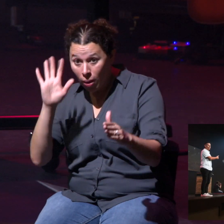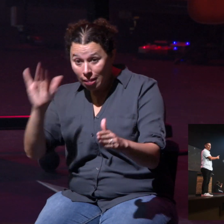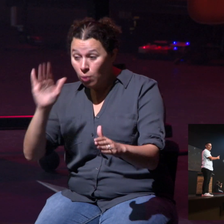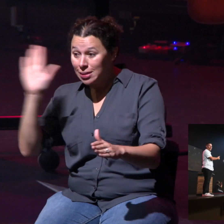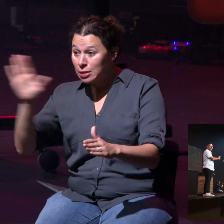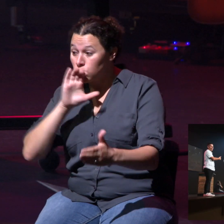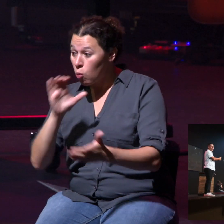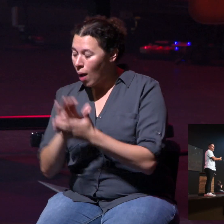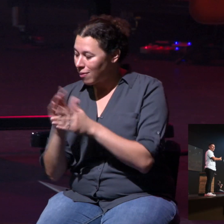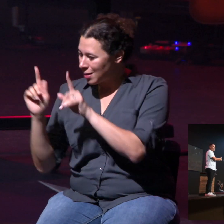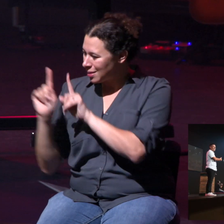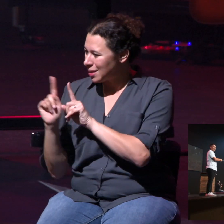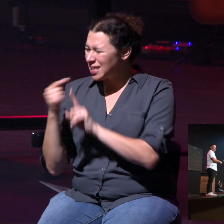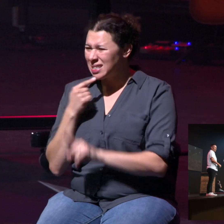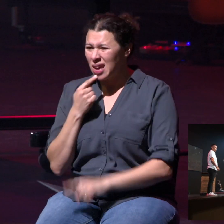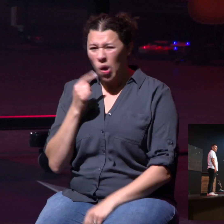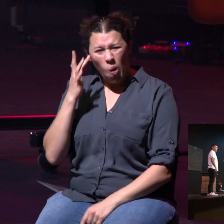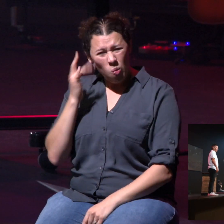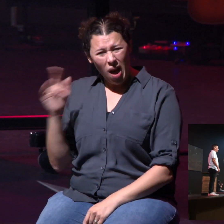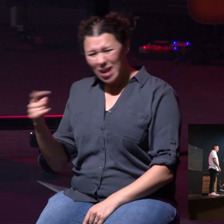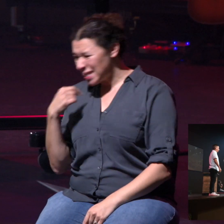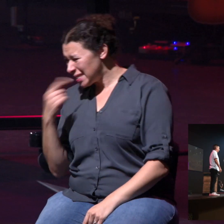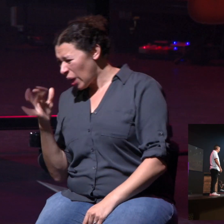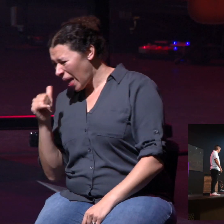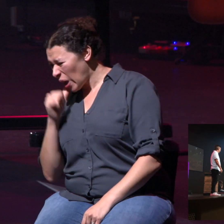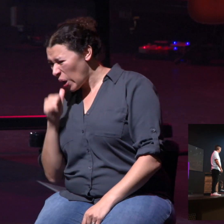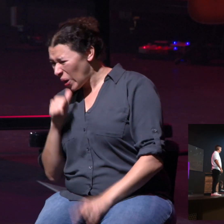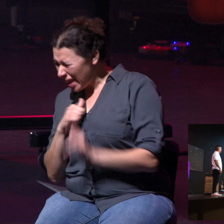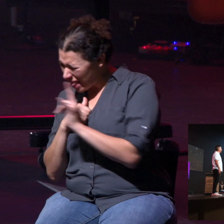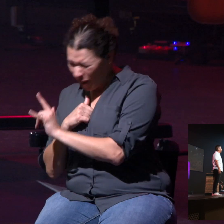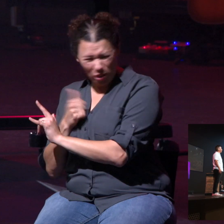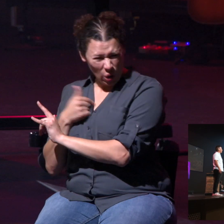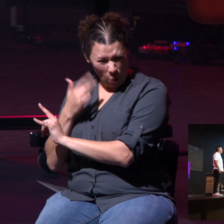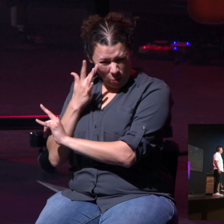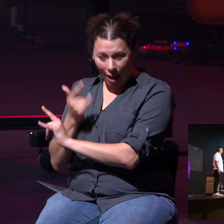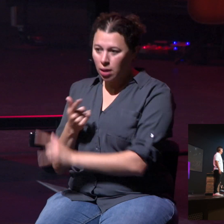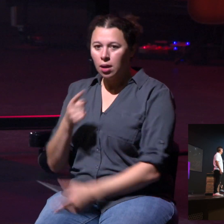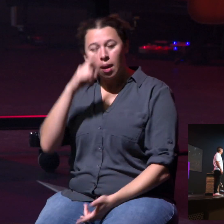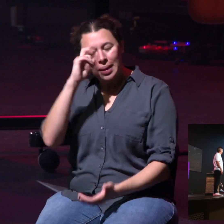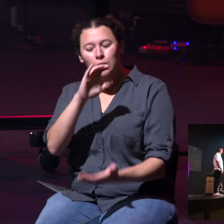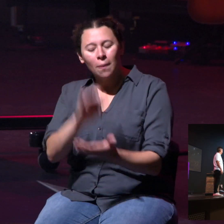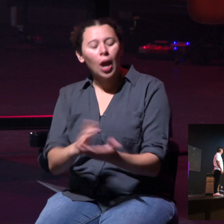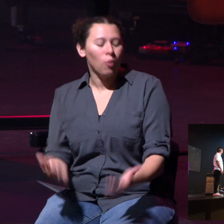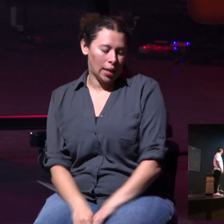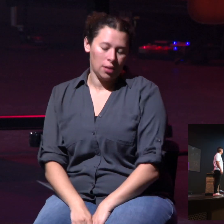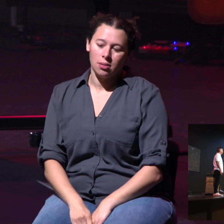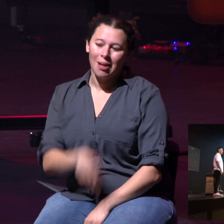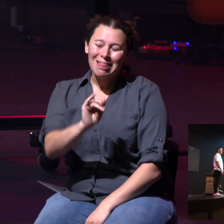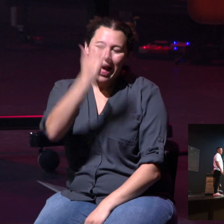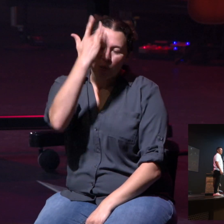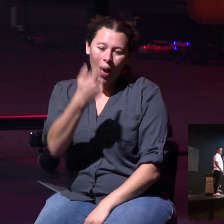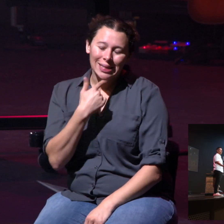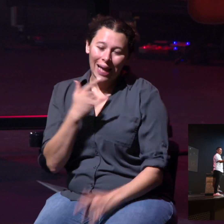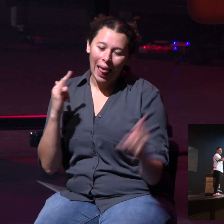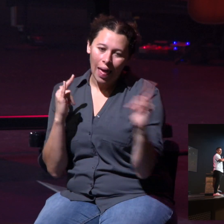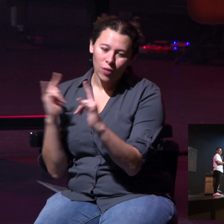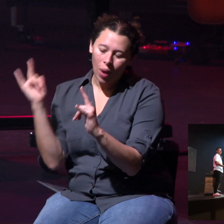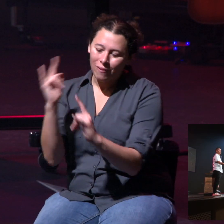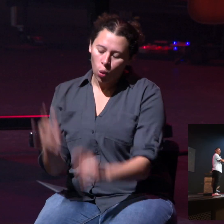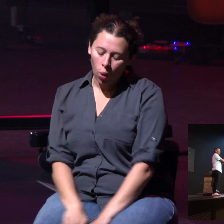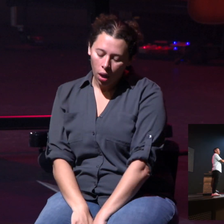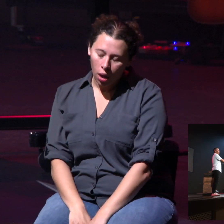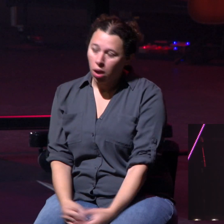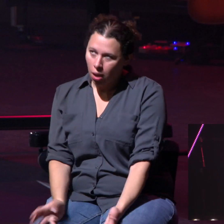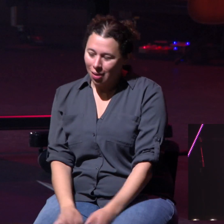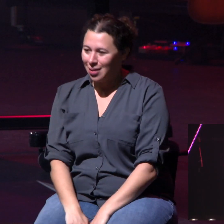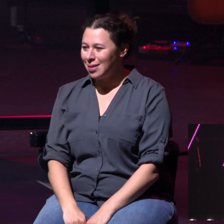few people say, why did he tell that girl he loved her? It's because they're married, that's why. That was his wife last week. This